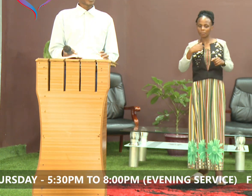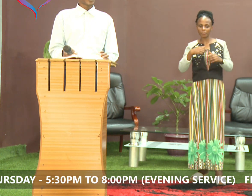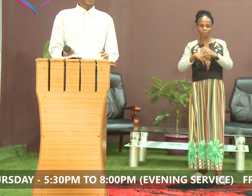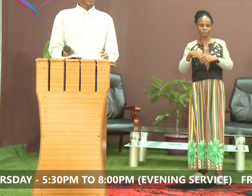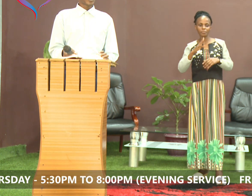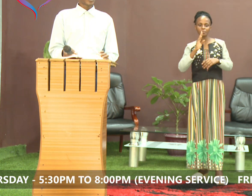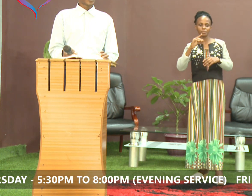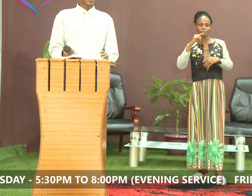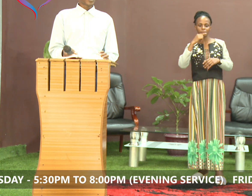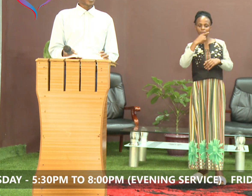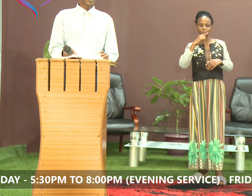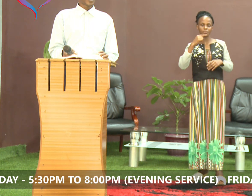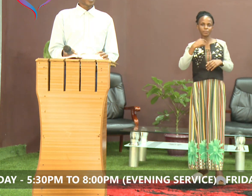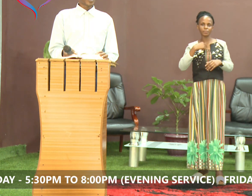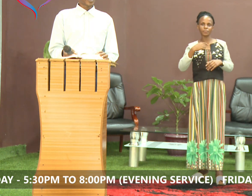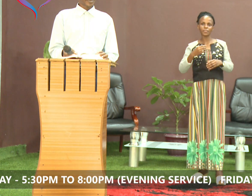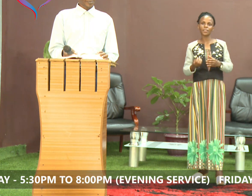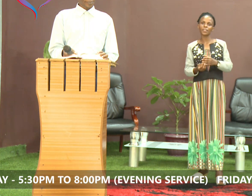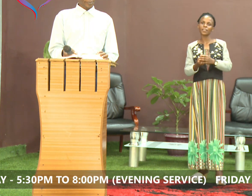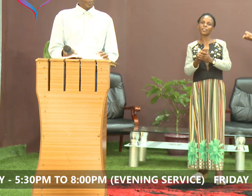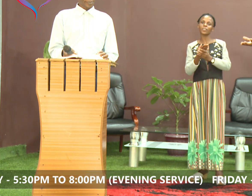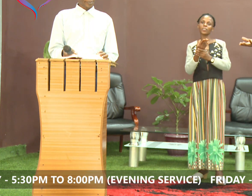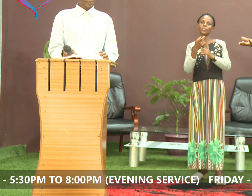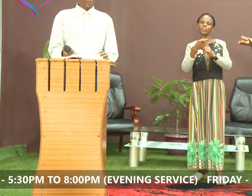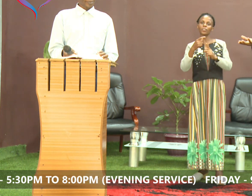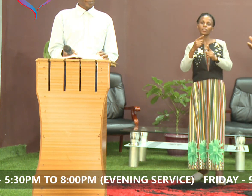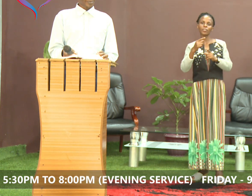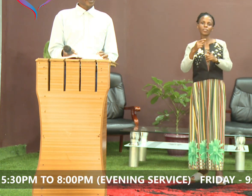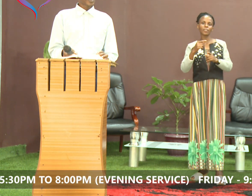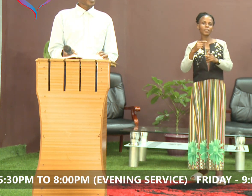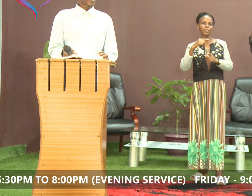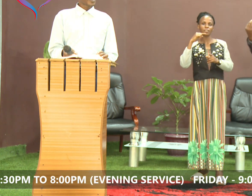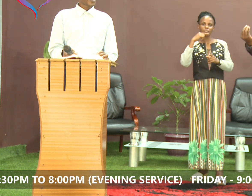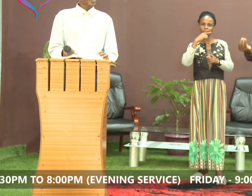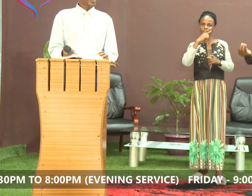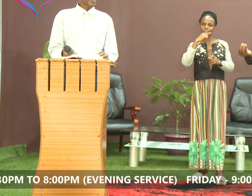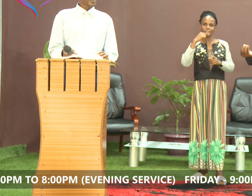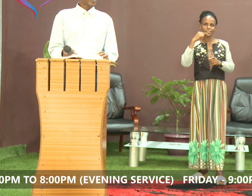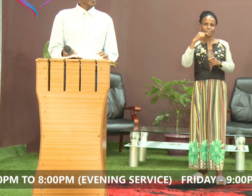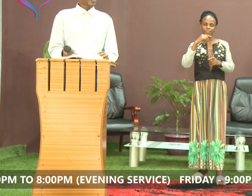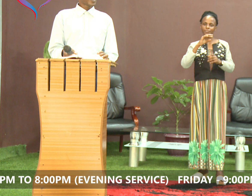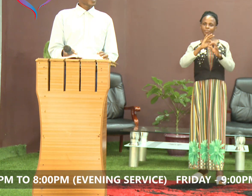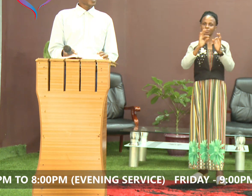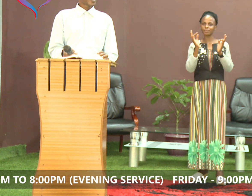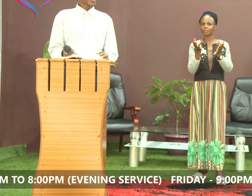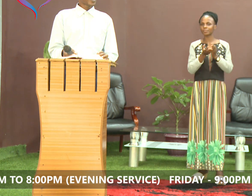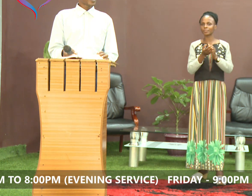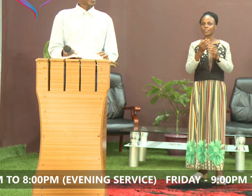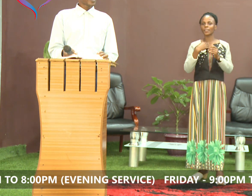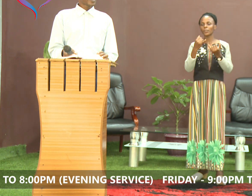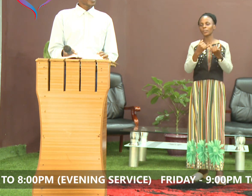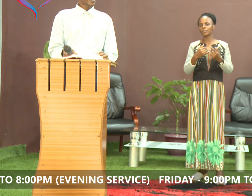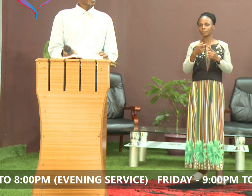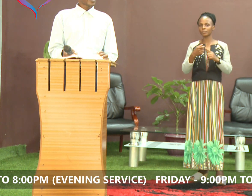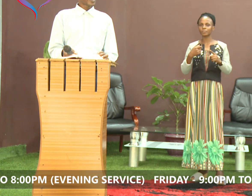ambi nakule mugundi rigid ta communicating akati mchalo yange yakulya mu communicating atosa muga na communicating